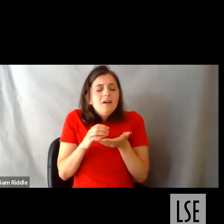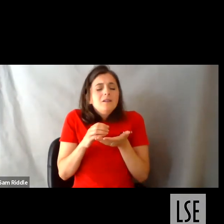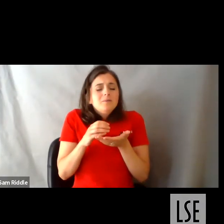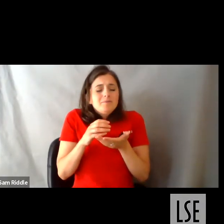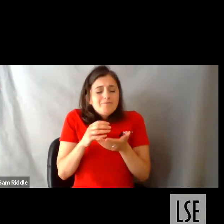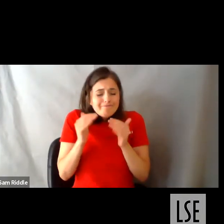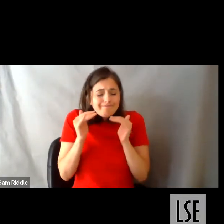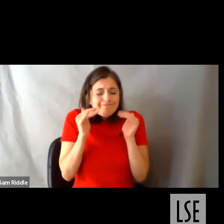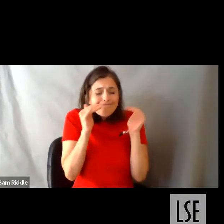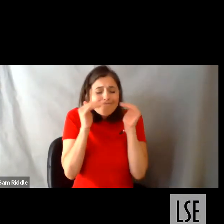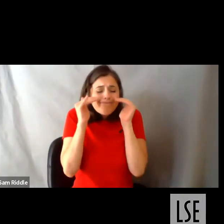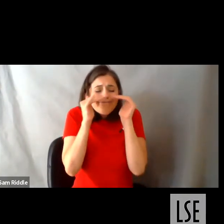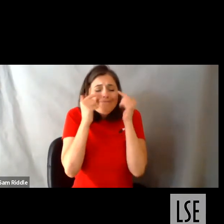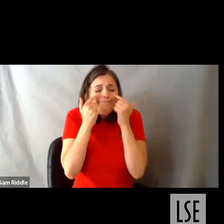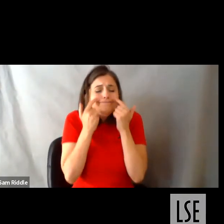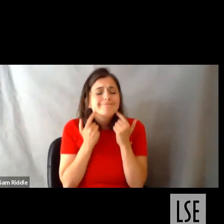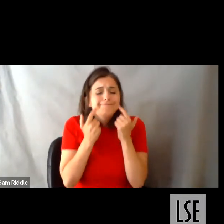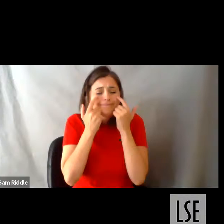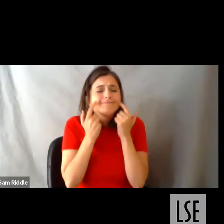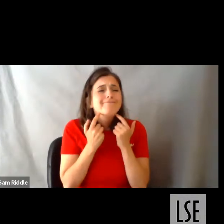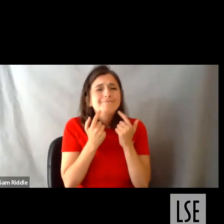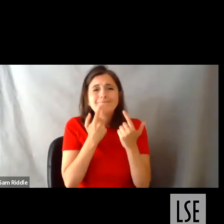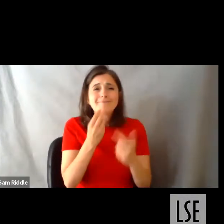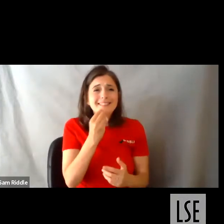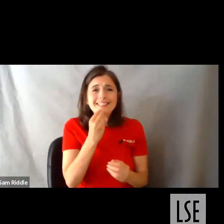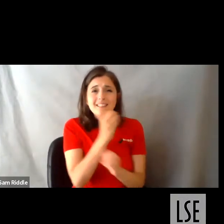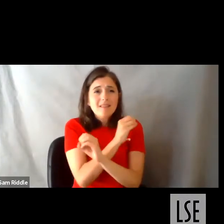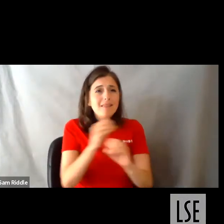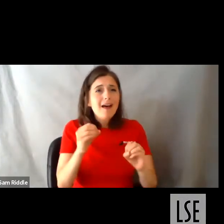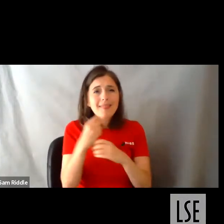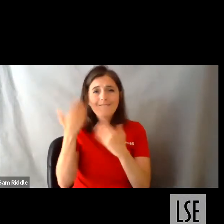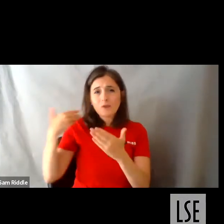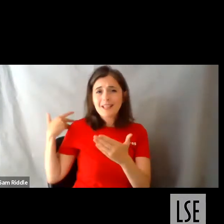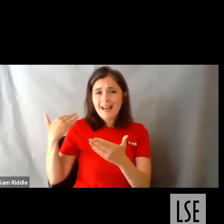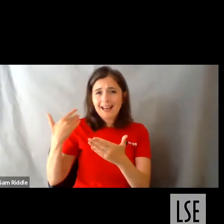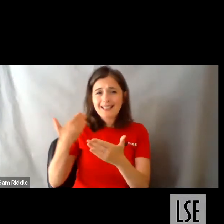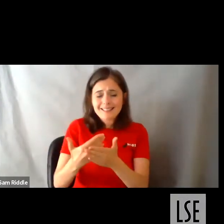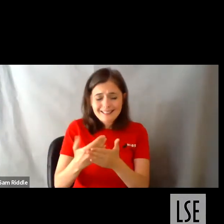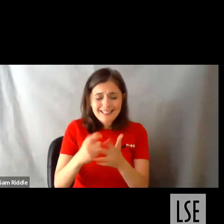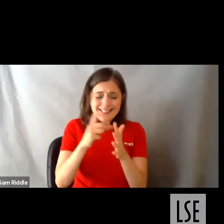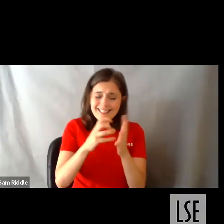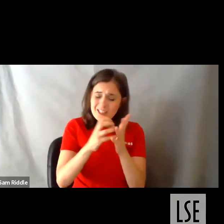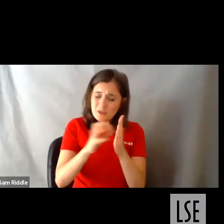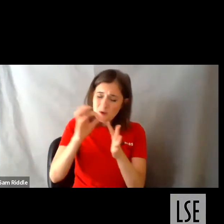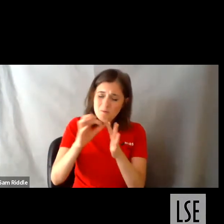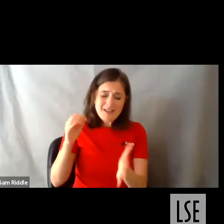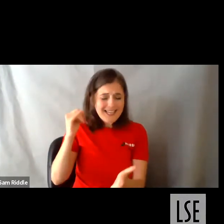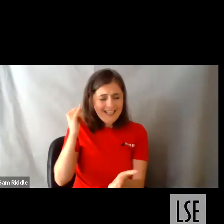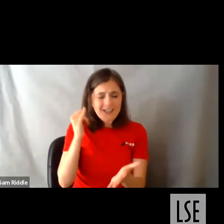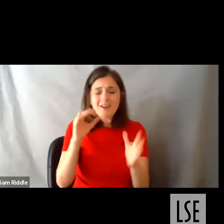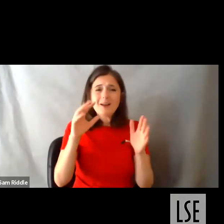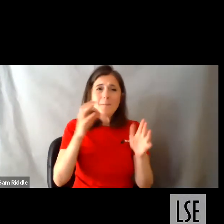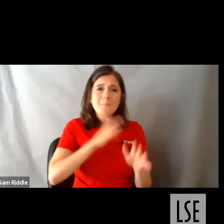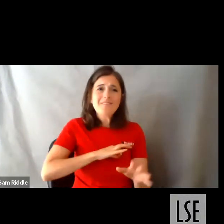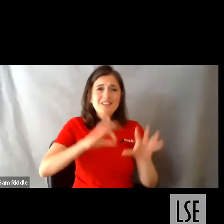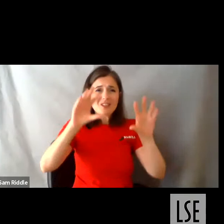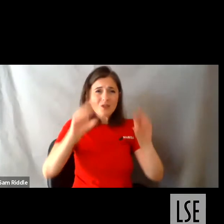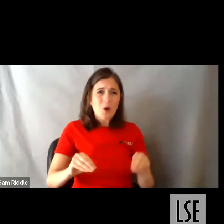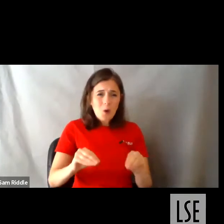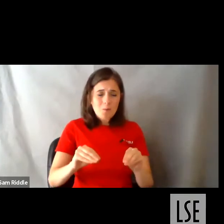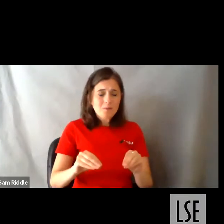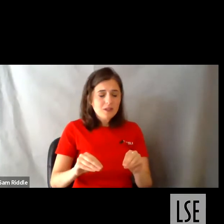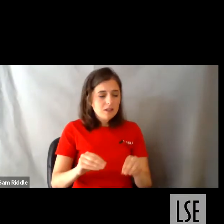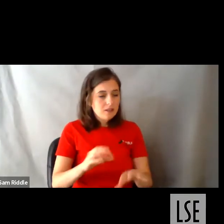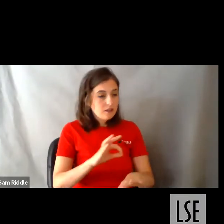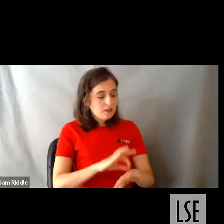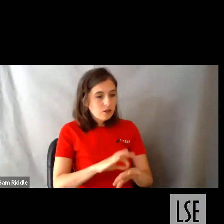I break down sobbing, said, not eaten for days. The damn DWP have taken my benefits away. The doctor